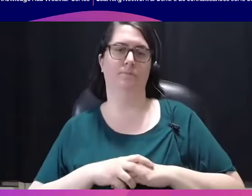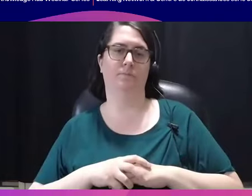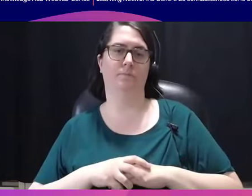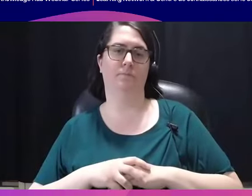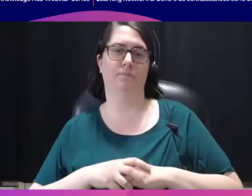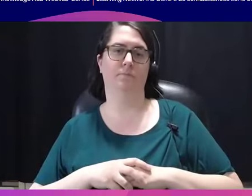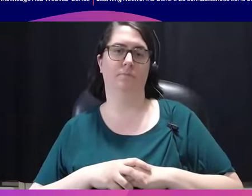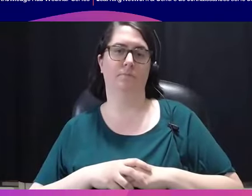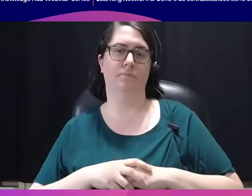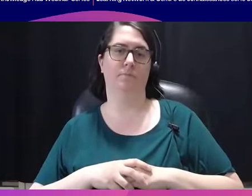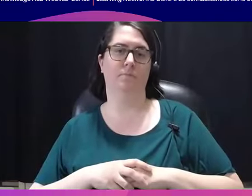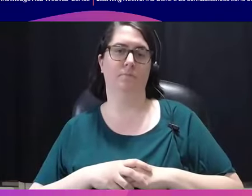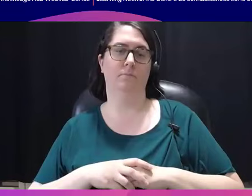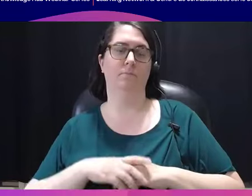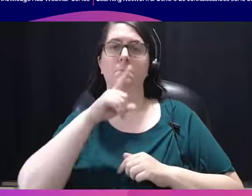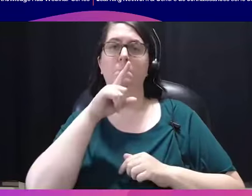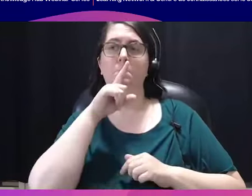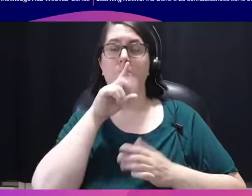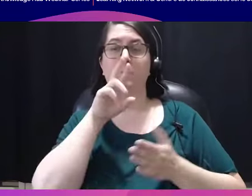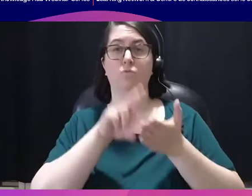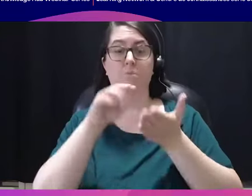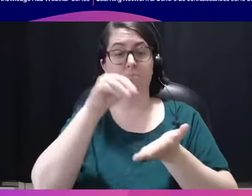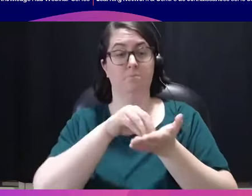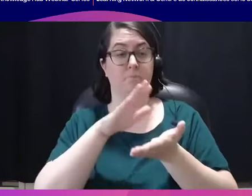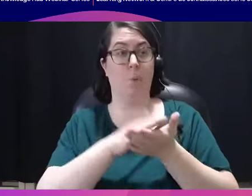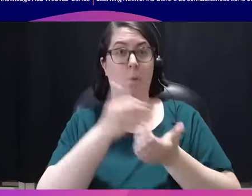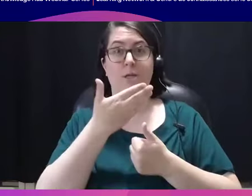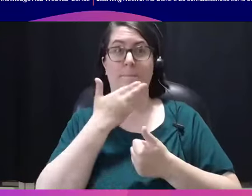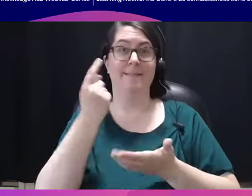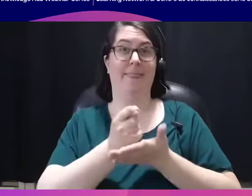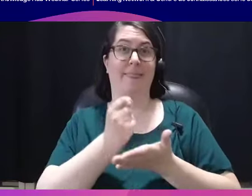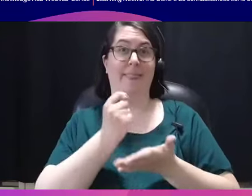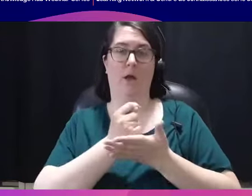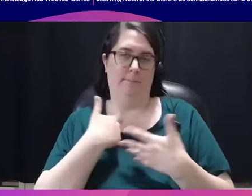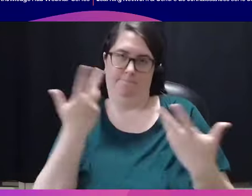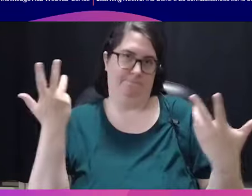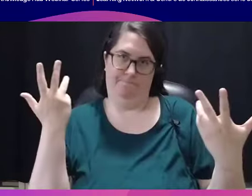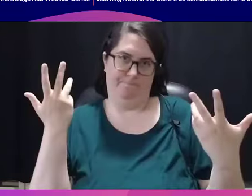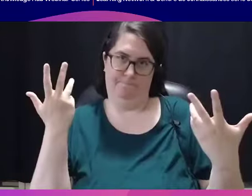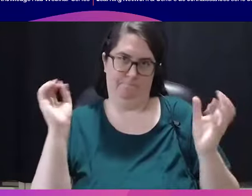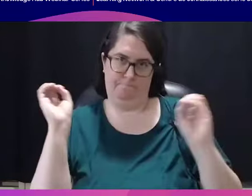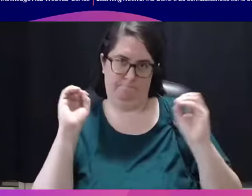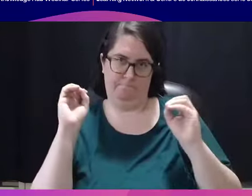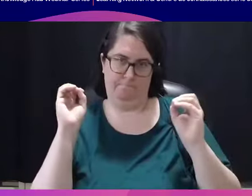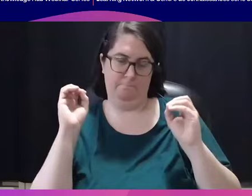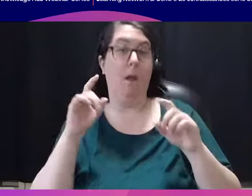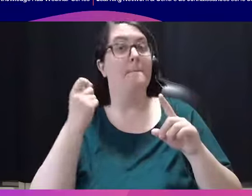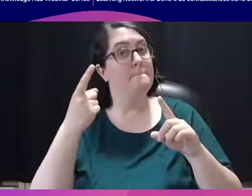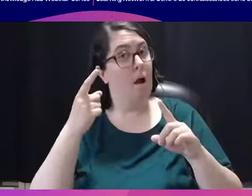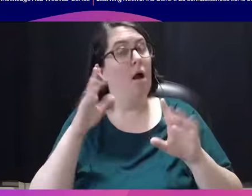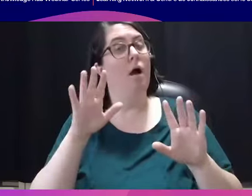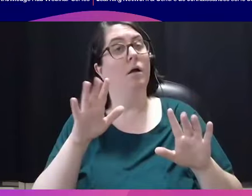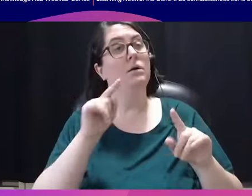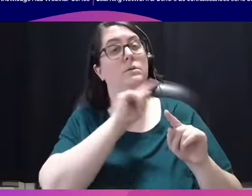There's no empirical research to date on what best therapeutic practices to use, but scholars have